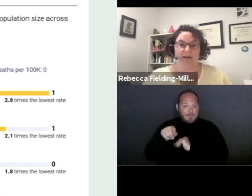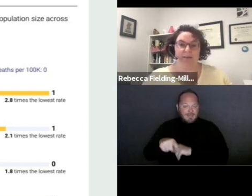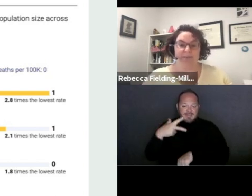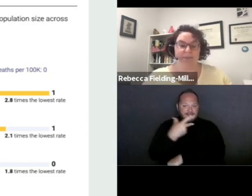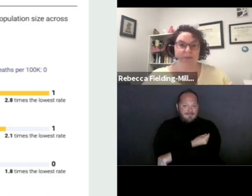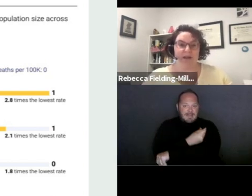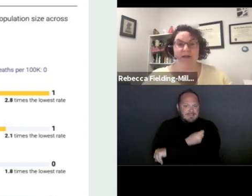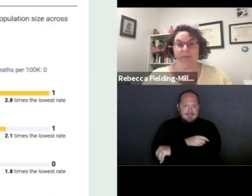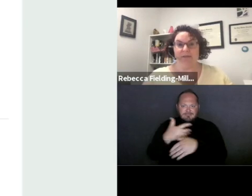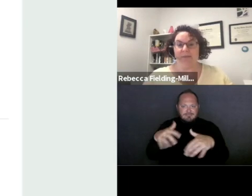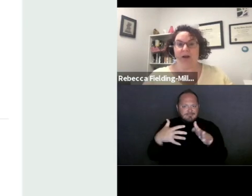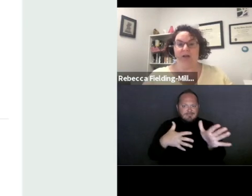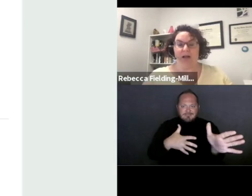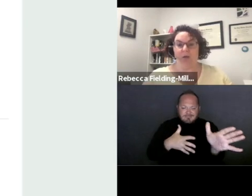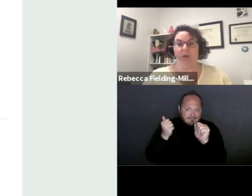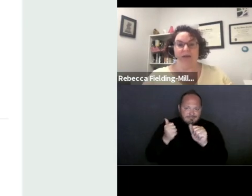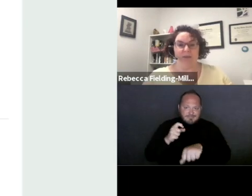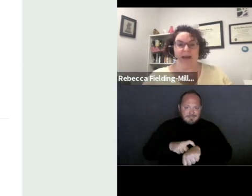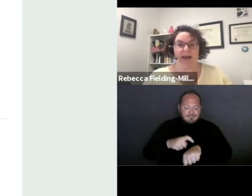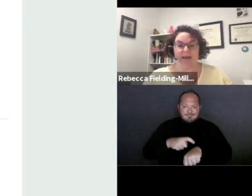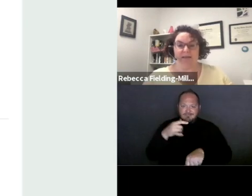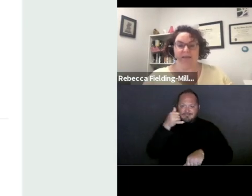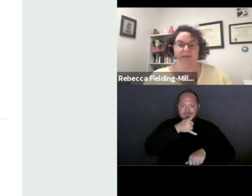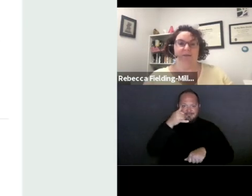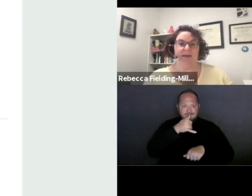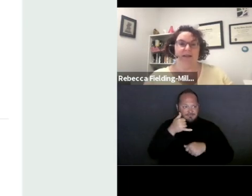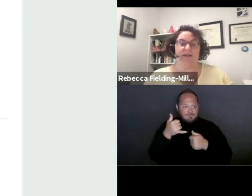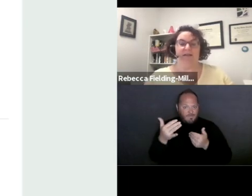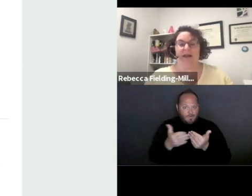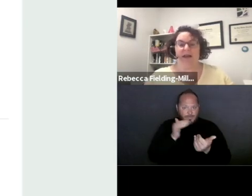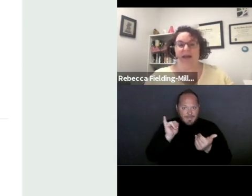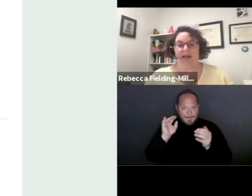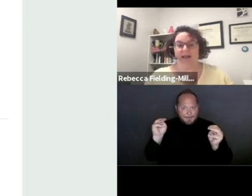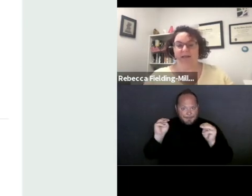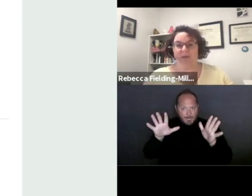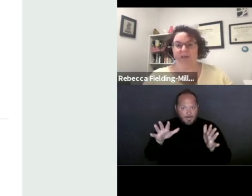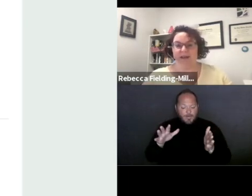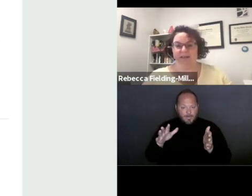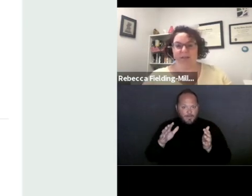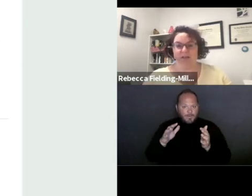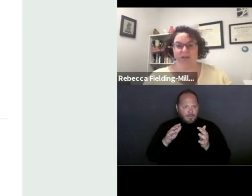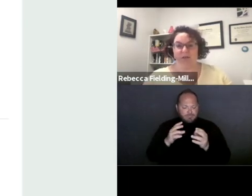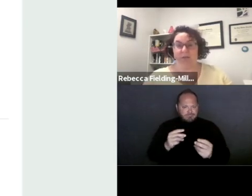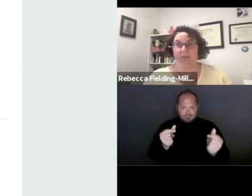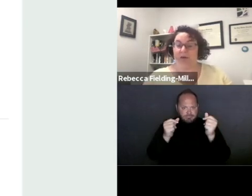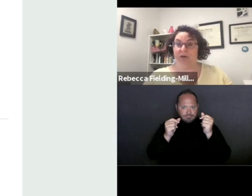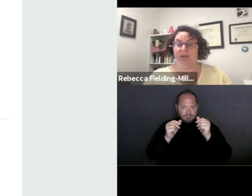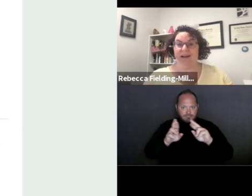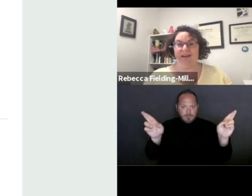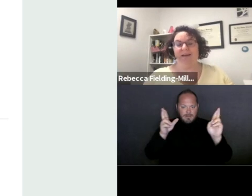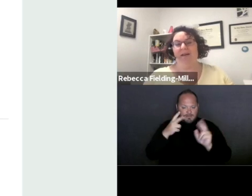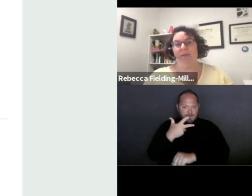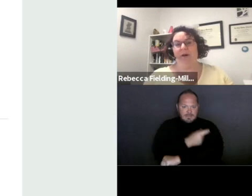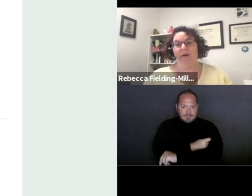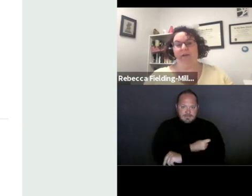really a little bit of a miracle how quickly we had access to these vaccines. And I think it's a real testament to a good